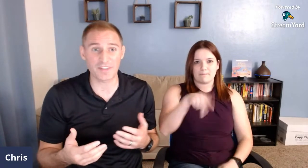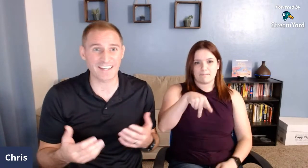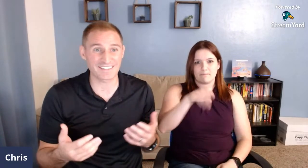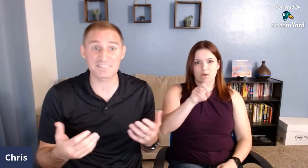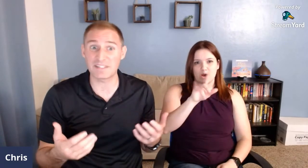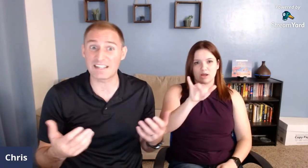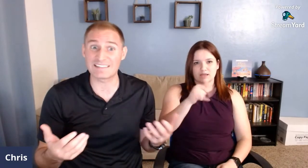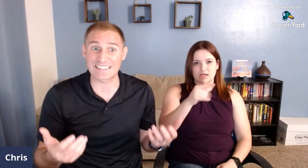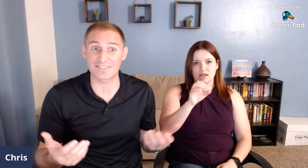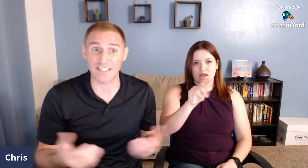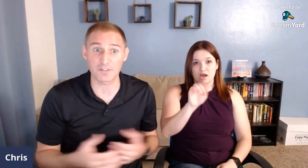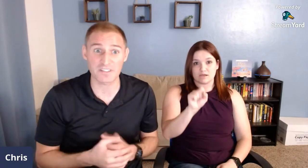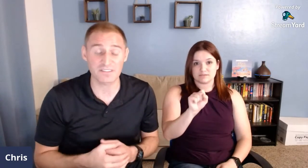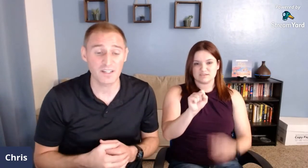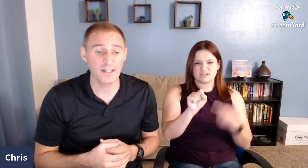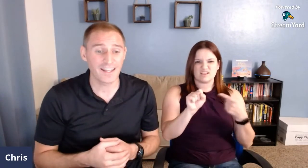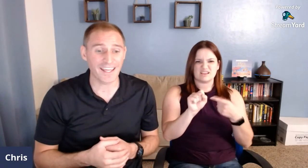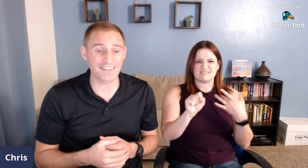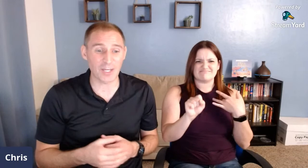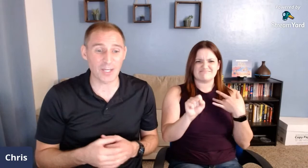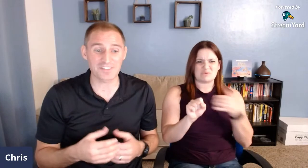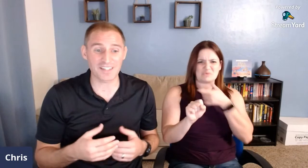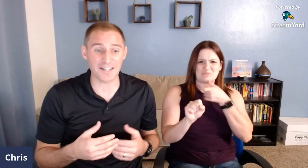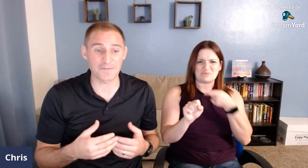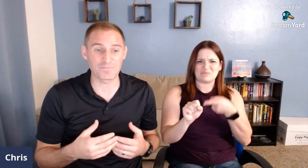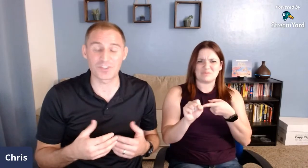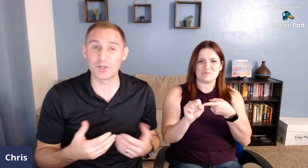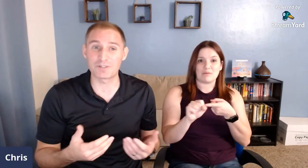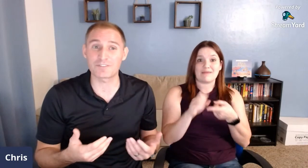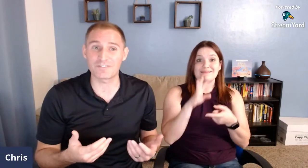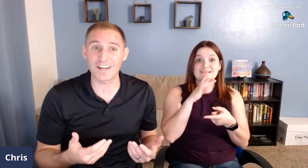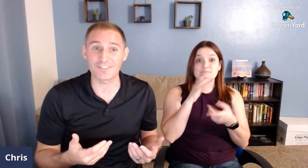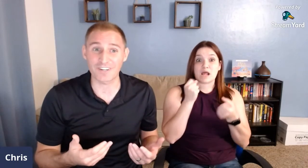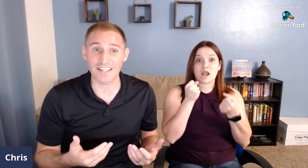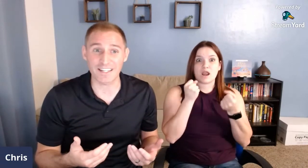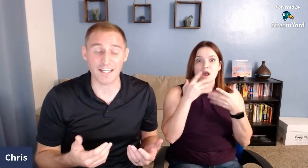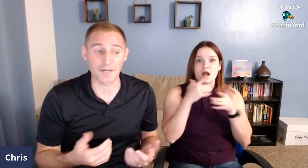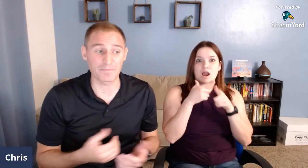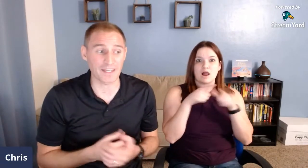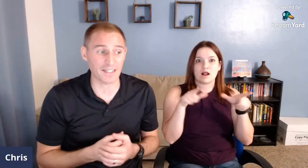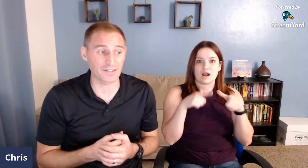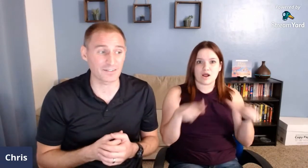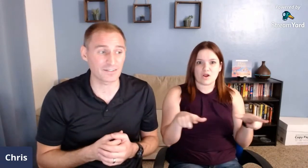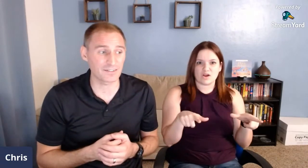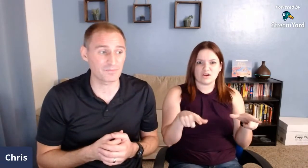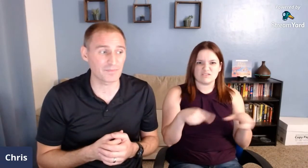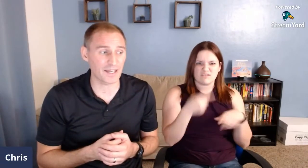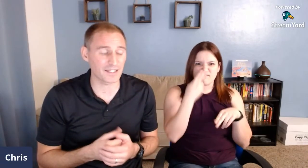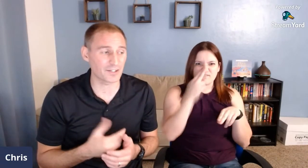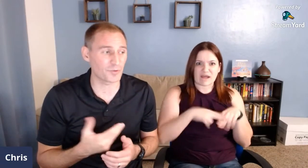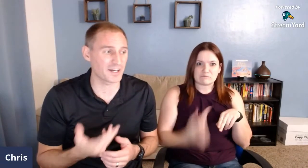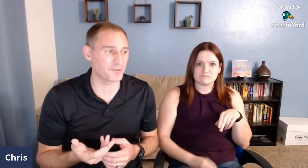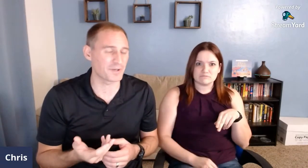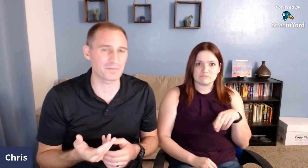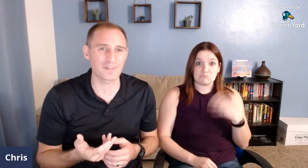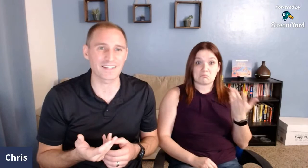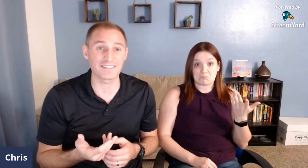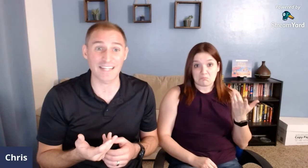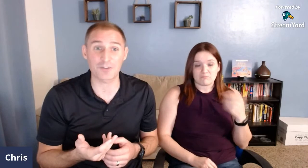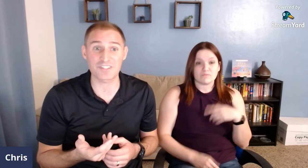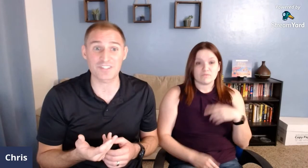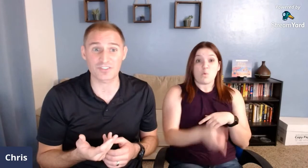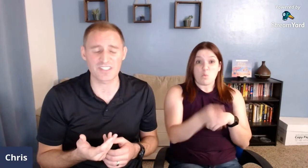those people that speak a lot of languages, and they almost do it for fun, right? Like I know